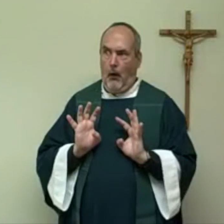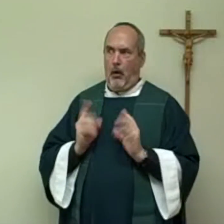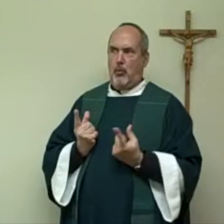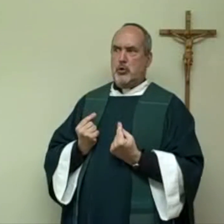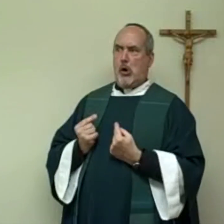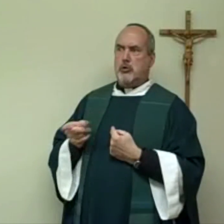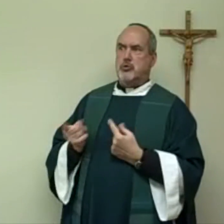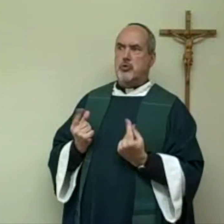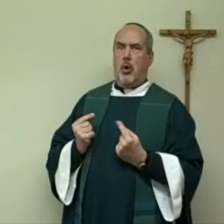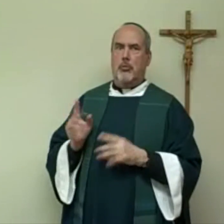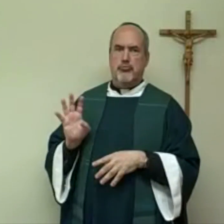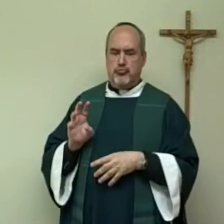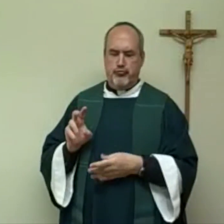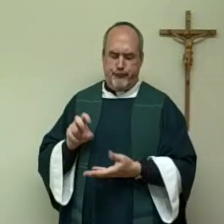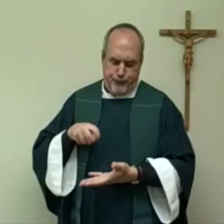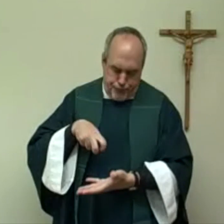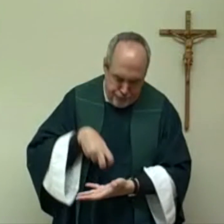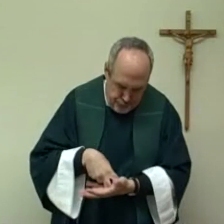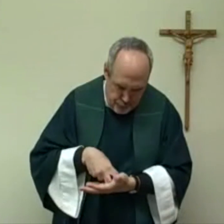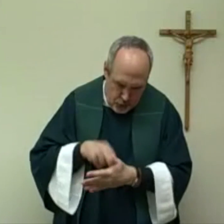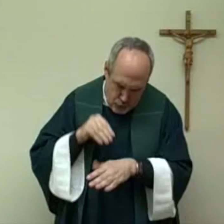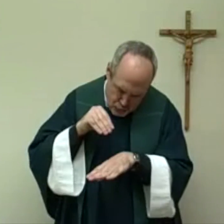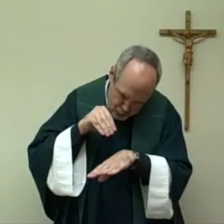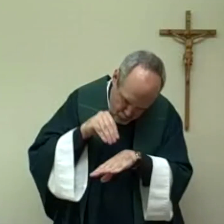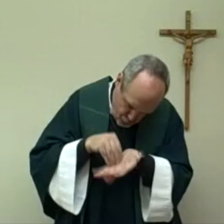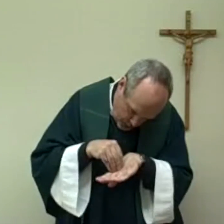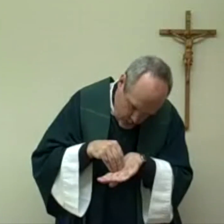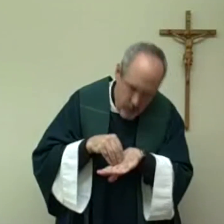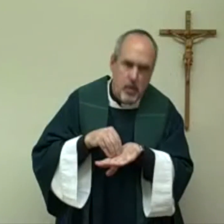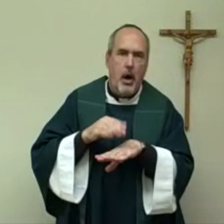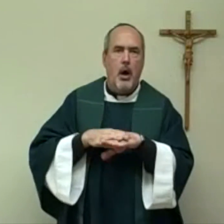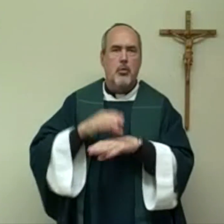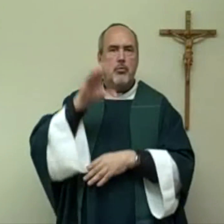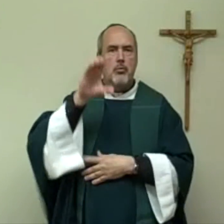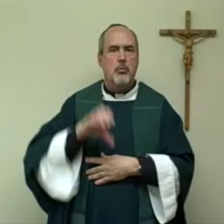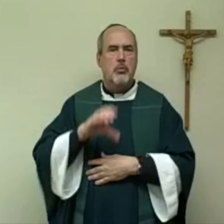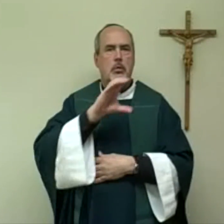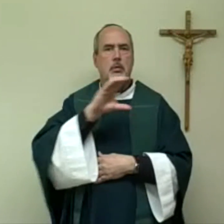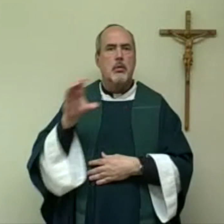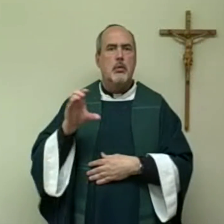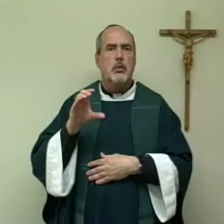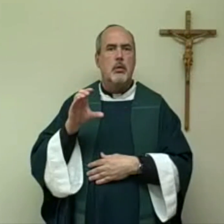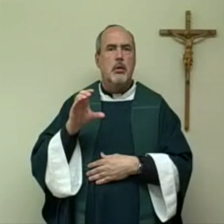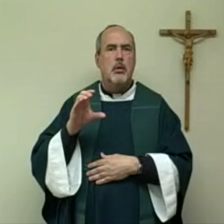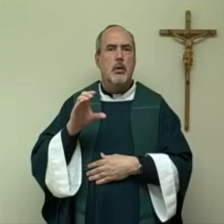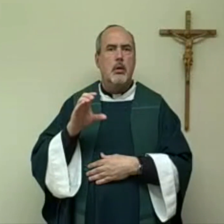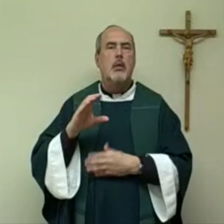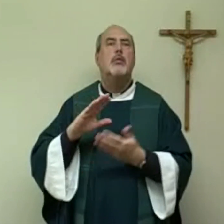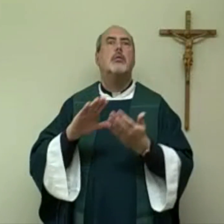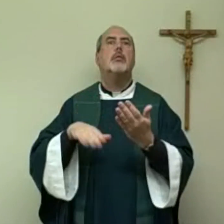Franciscan started to walk forward. He knelt down and kissed the crucifix on the floor.